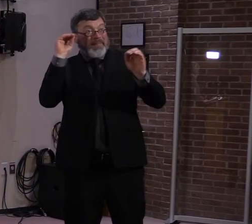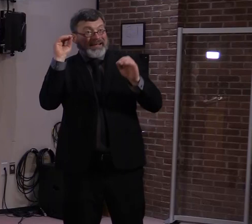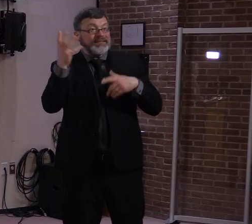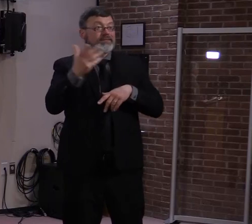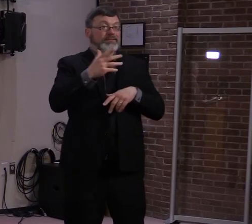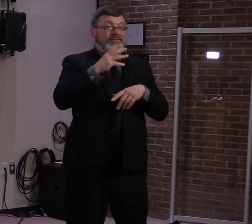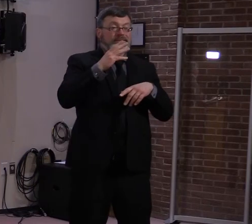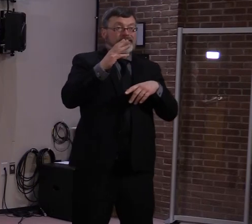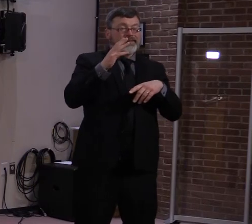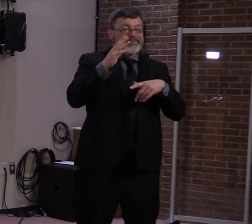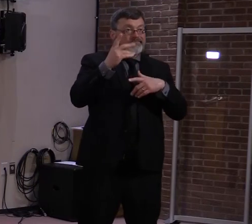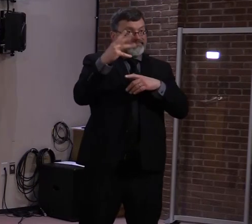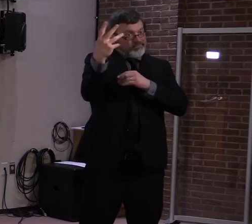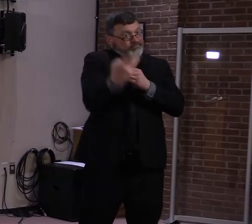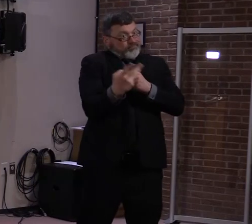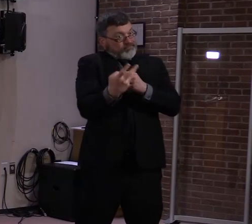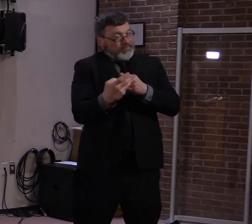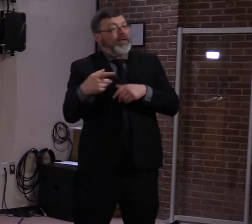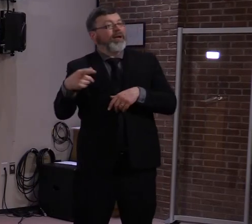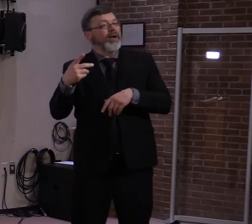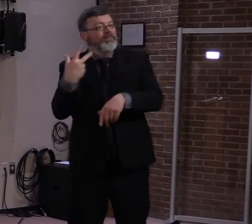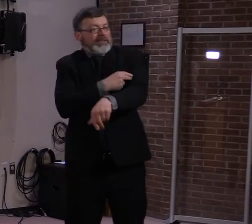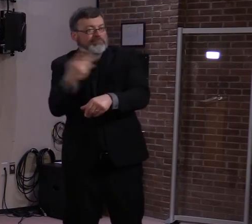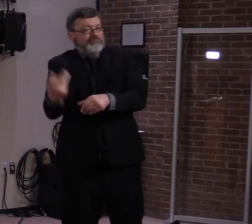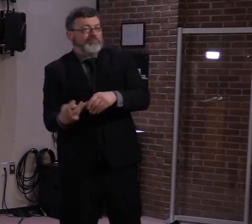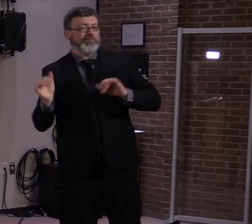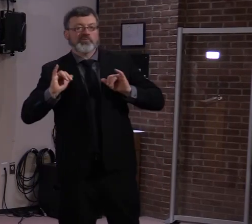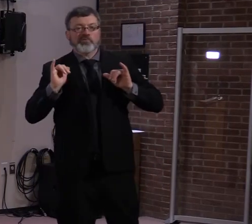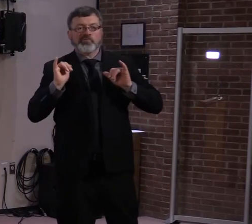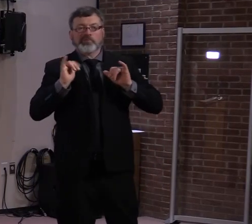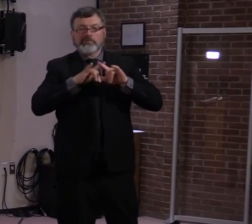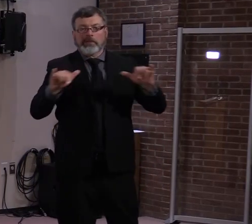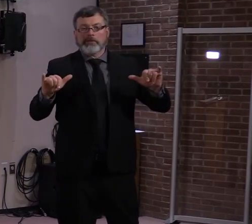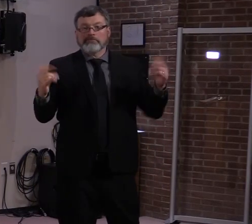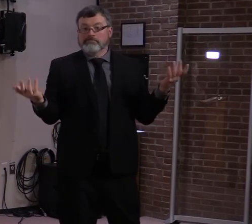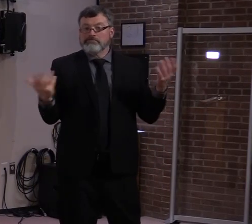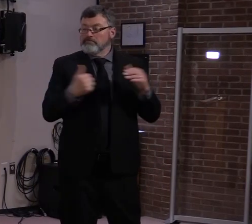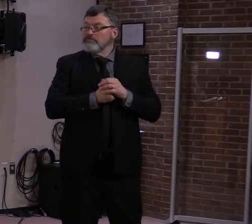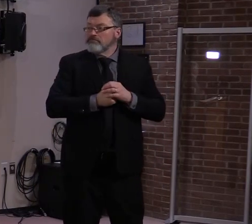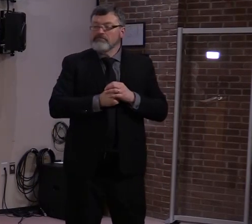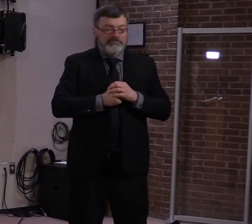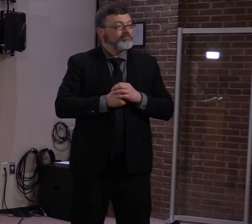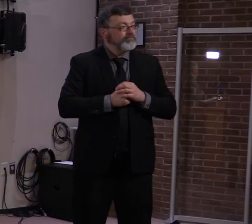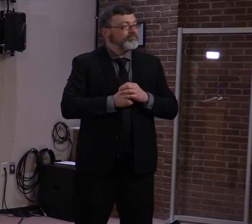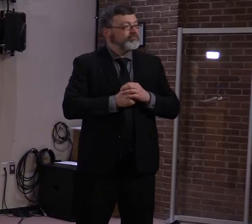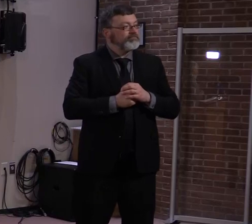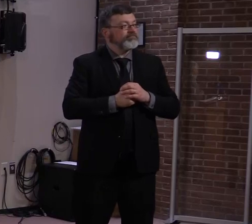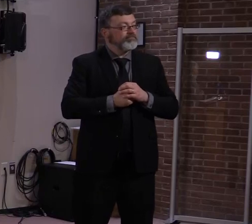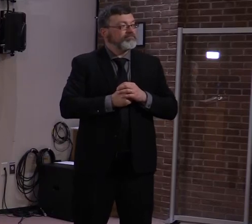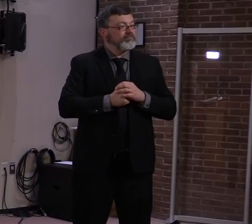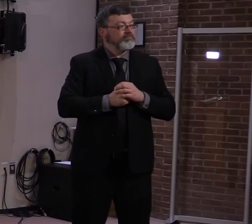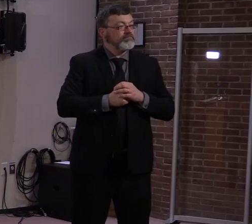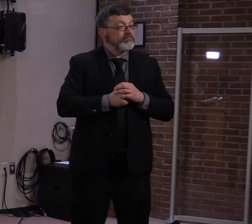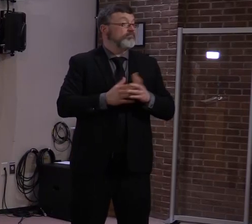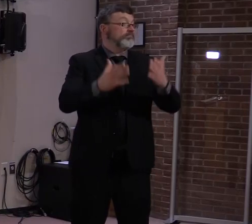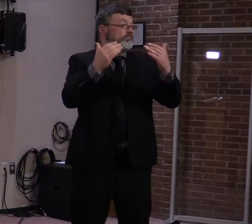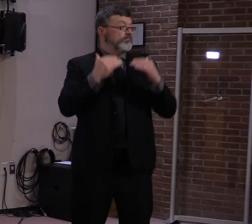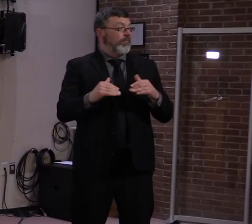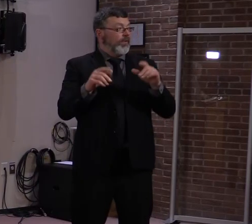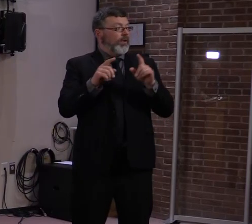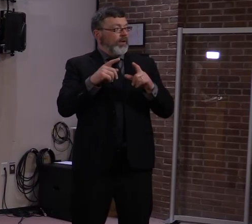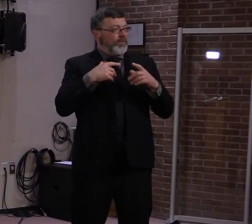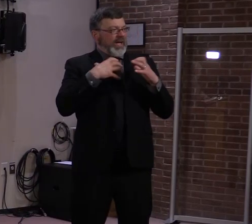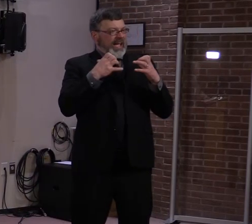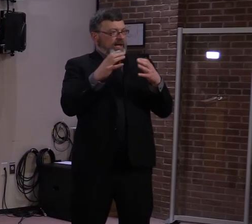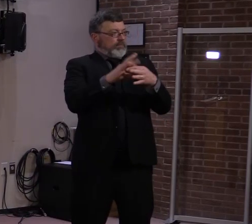and using, as Dr. Levine, and I'll turn it over to him, talking about the communication aspect of this, not only making